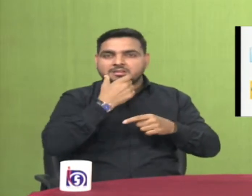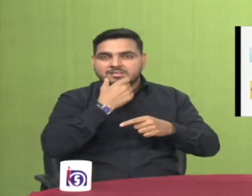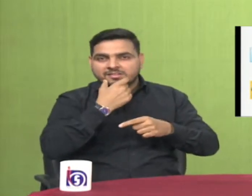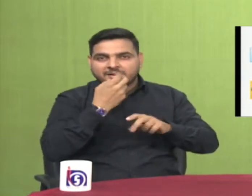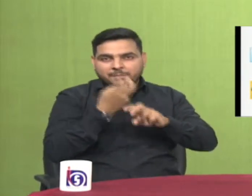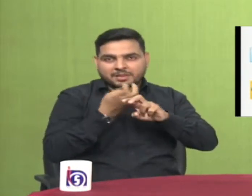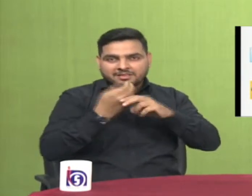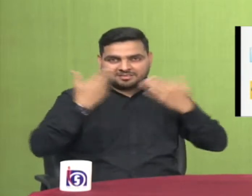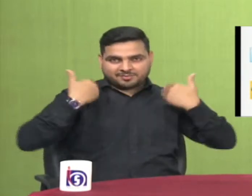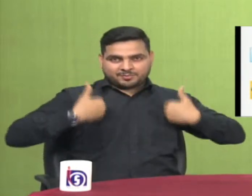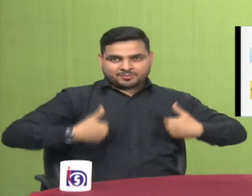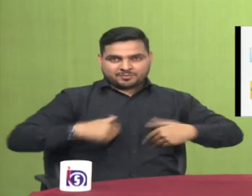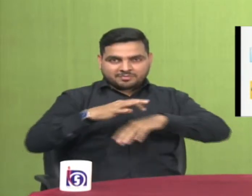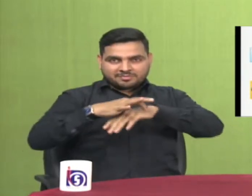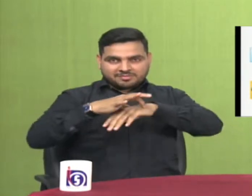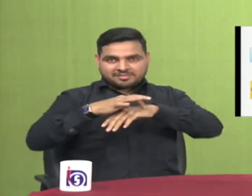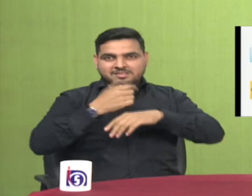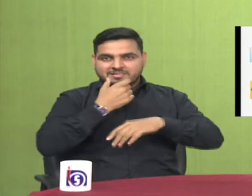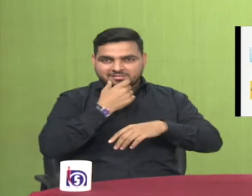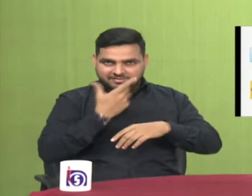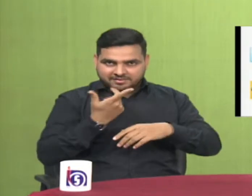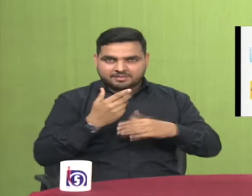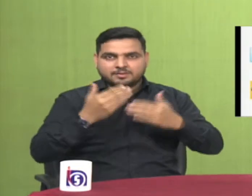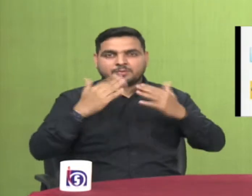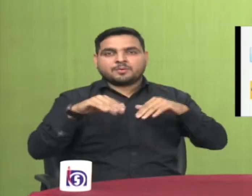bone, and muscles.